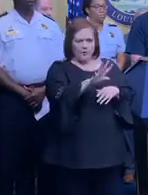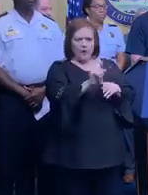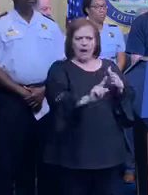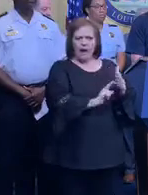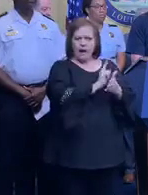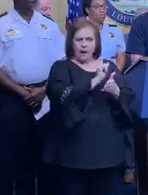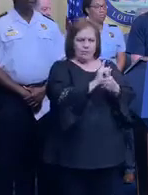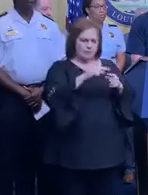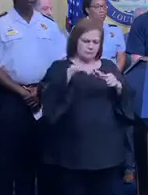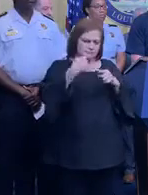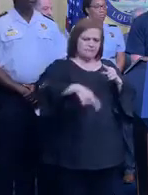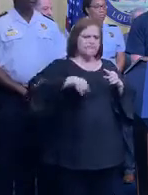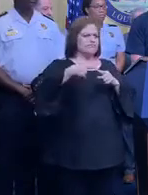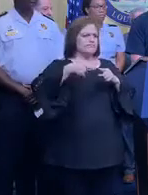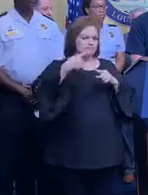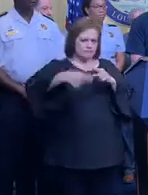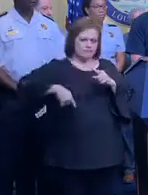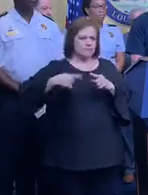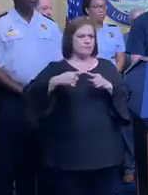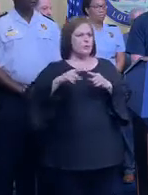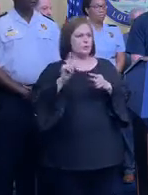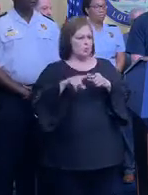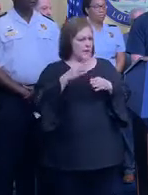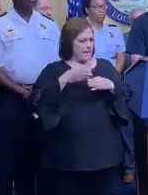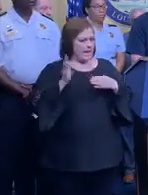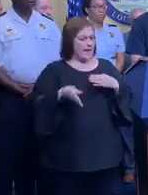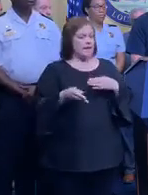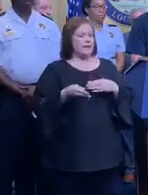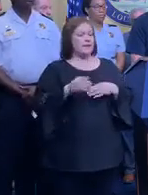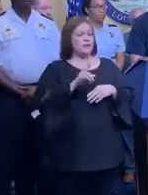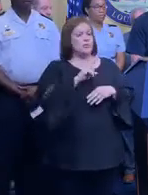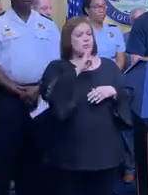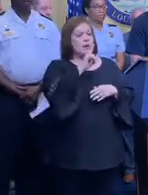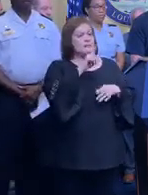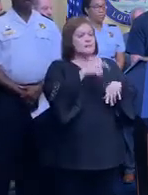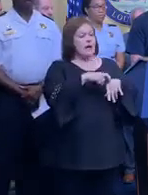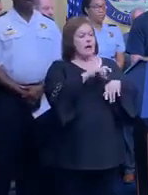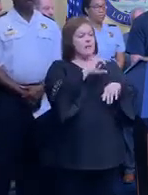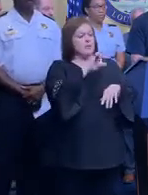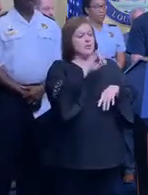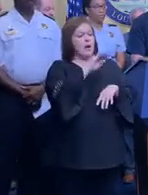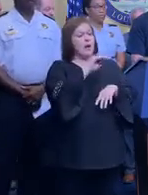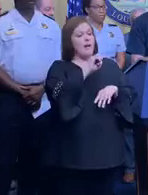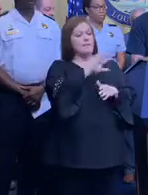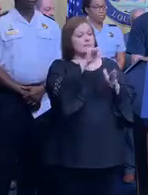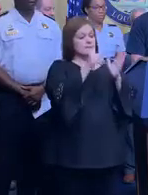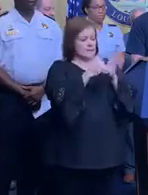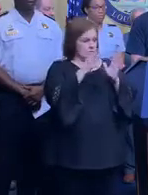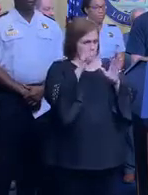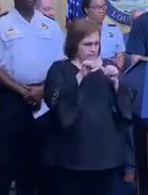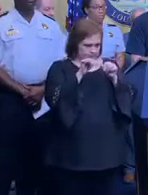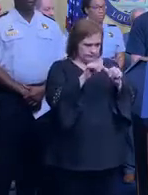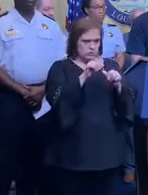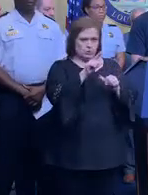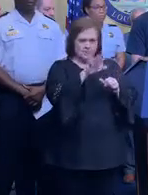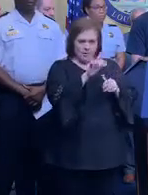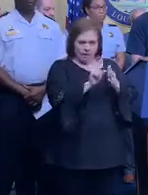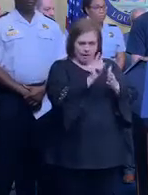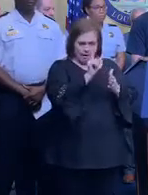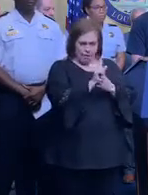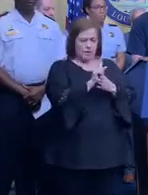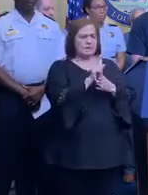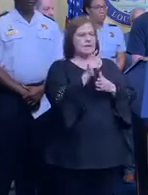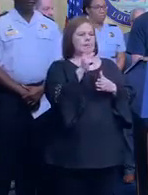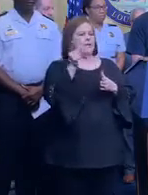impacts from this potential system. The Real-Time Crime Center additionally will continue its 24/7 operations